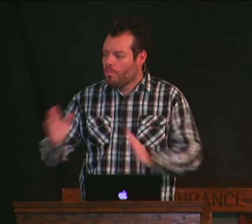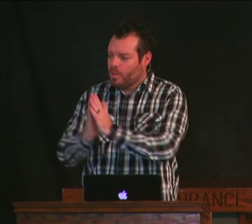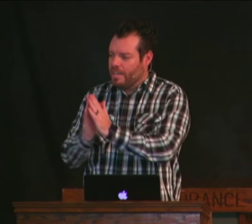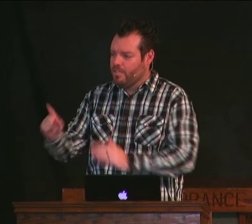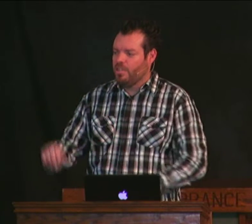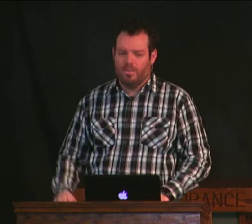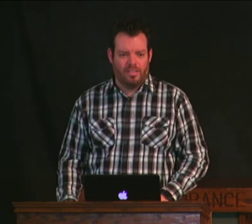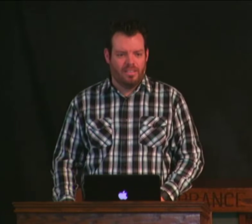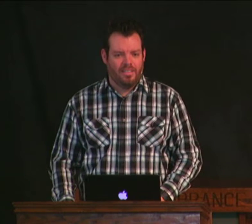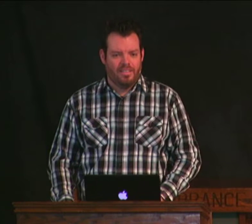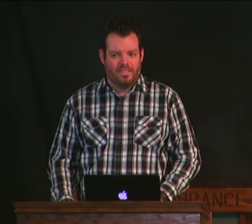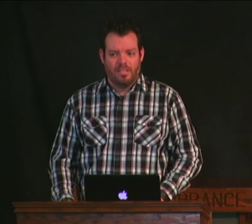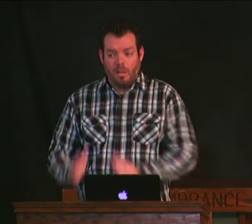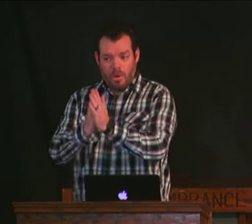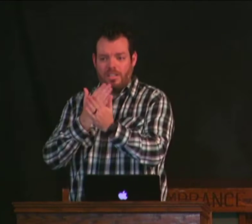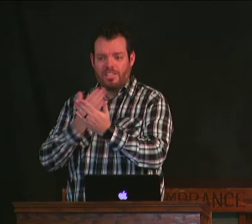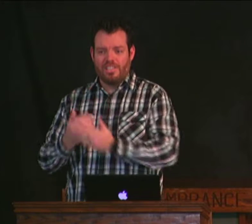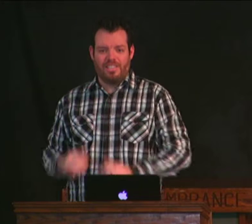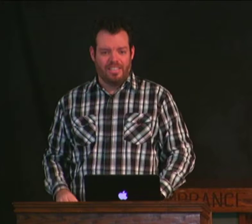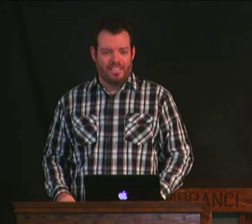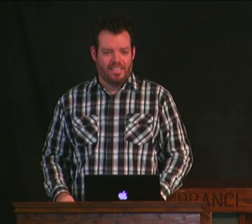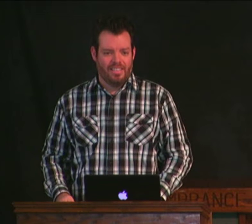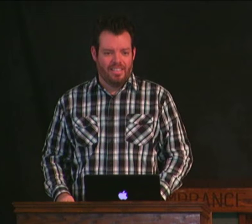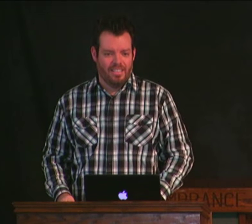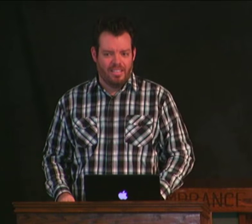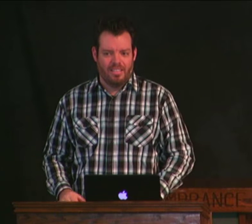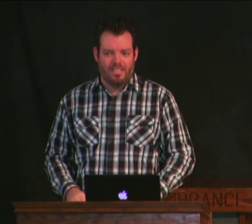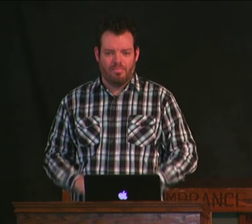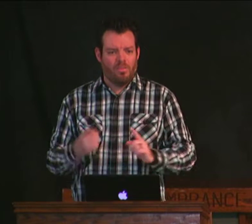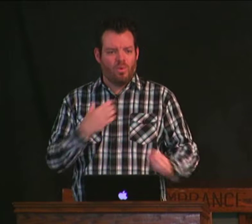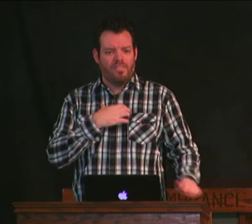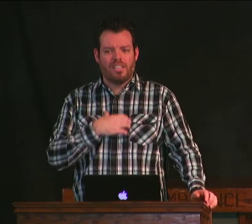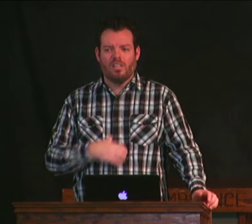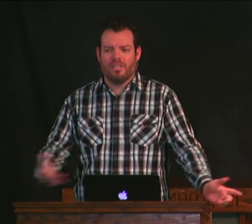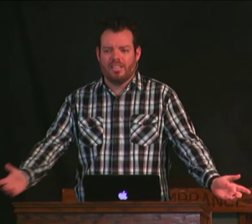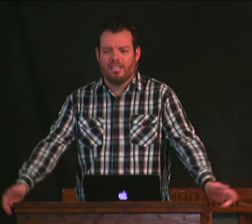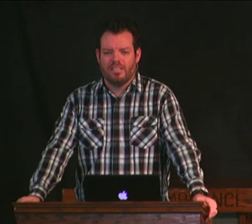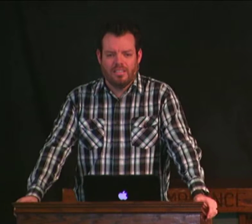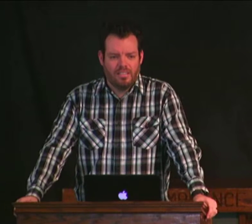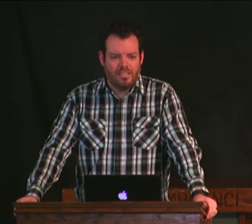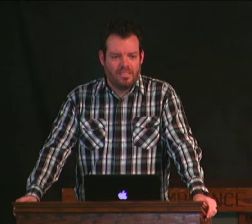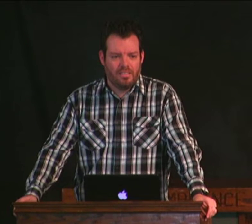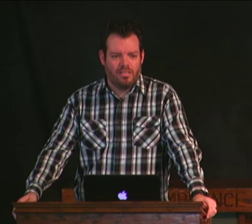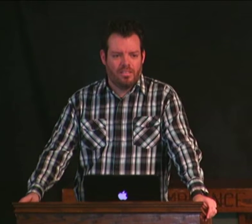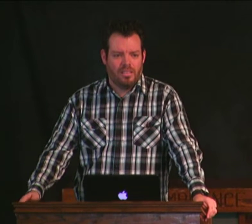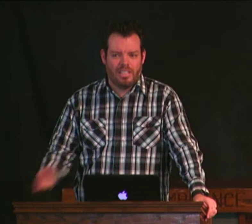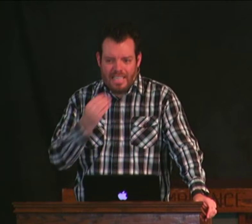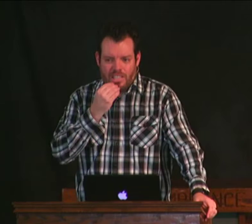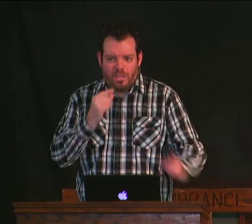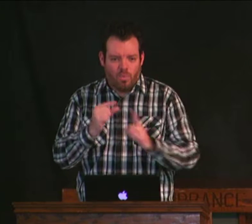pray for you. Prayer is good, but what if he's hungry? Is he going to eat the words